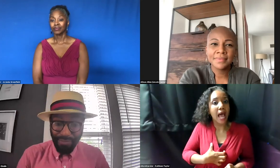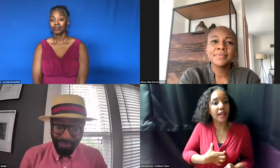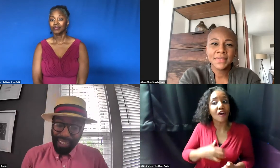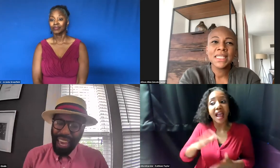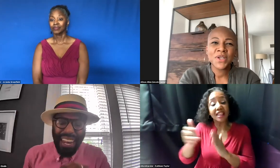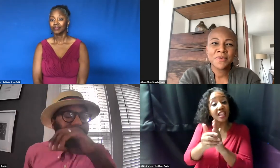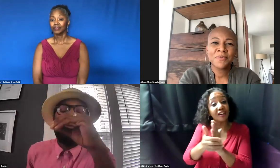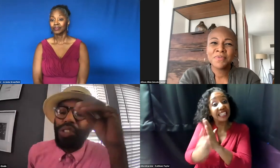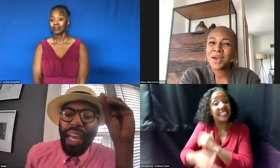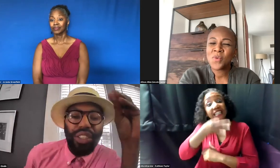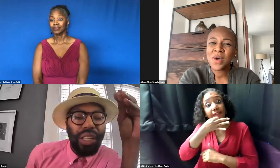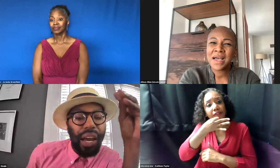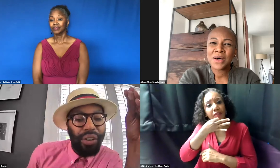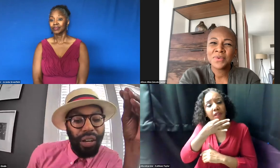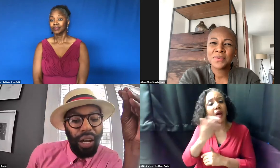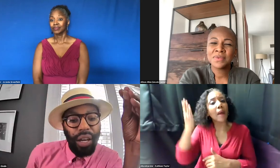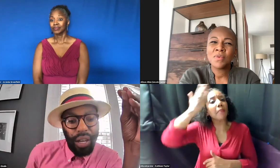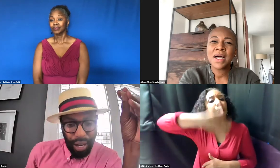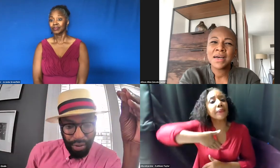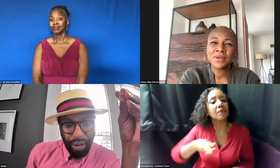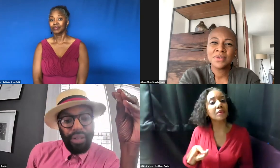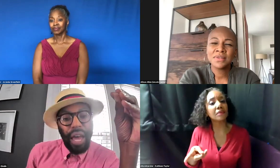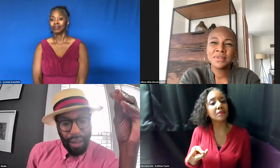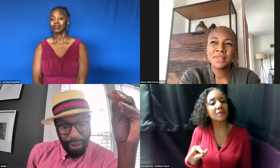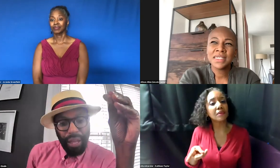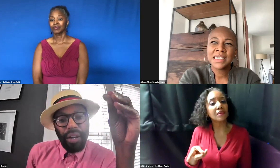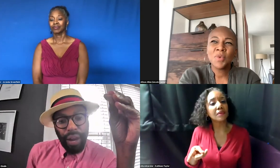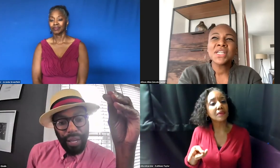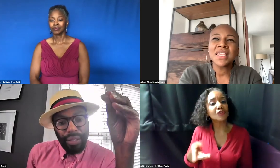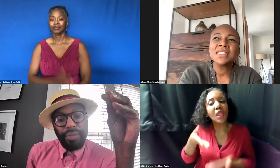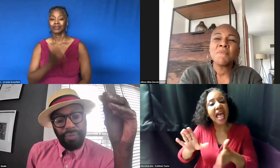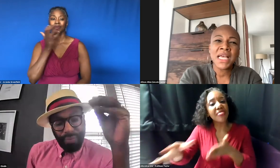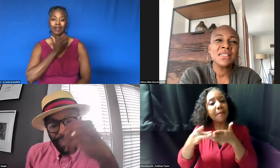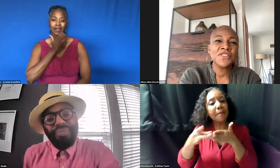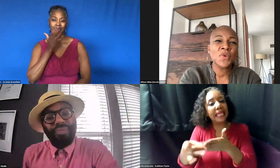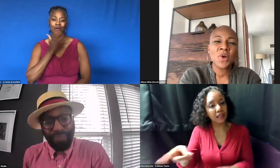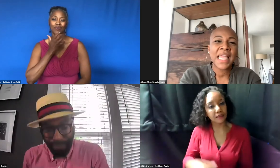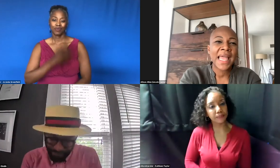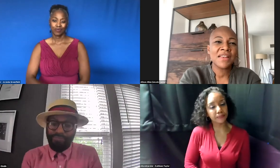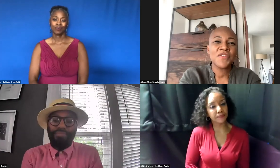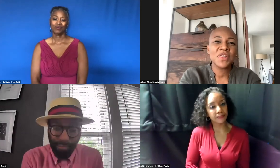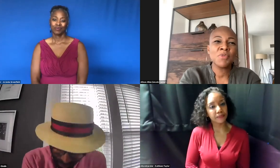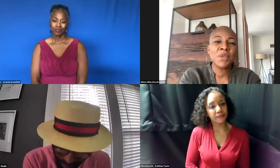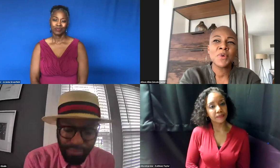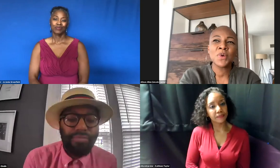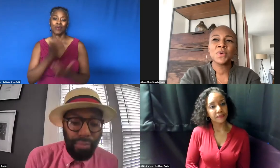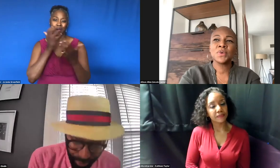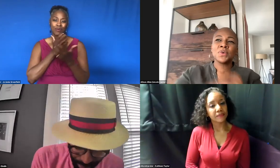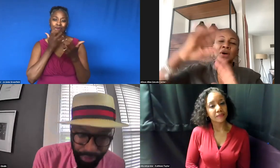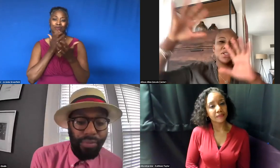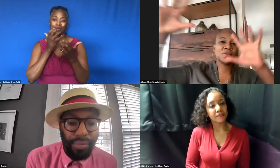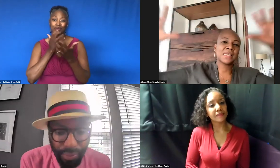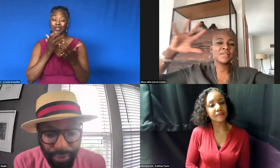gift. And that's the most dangerous thing ever. Wow. Yeah. Right. Which I think is the message for these people